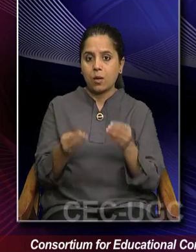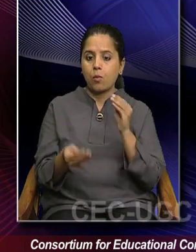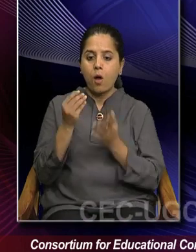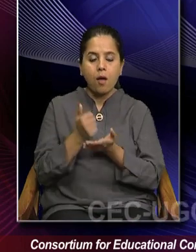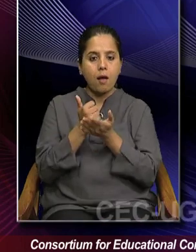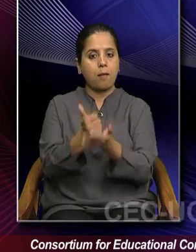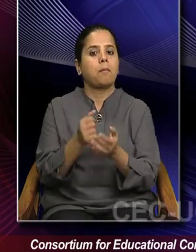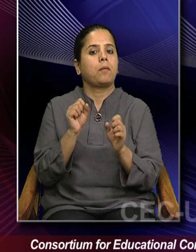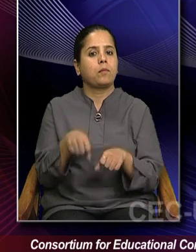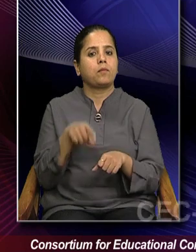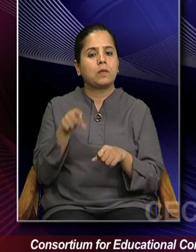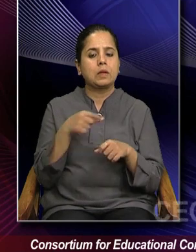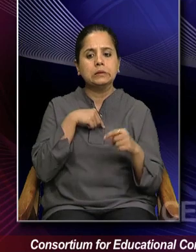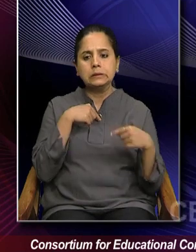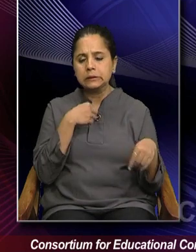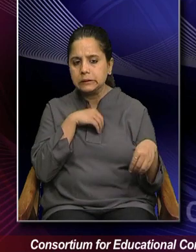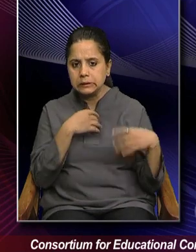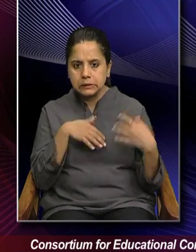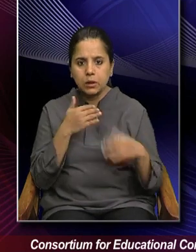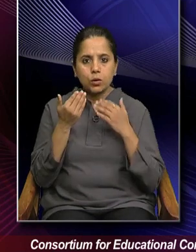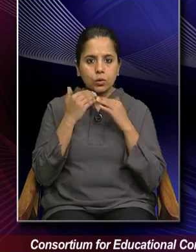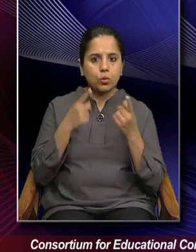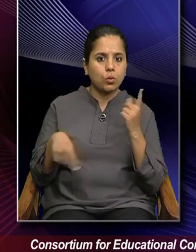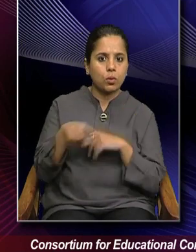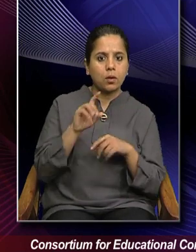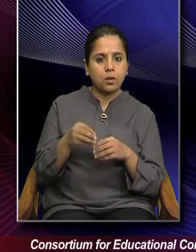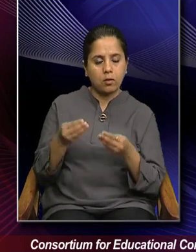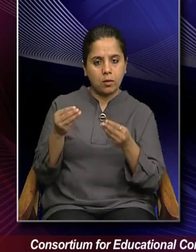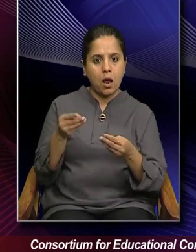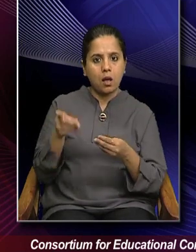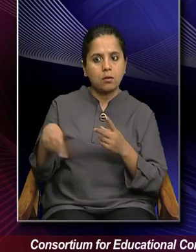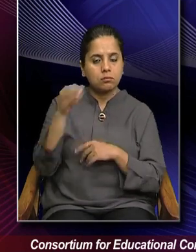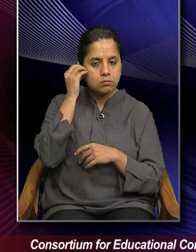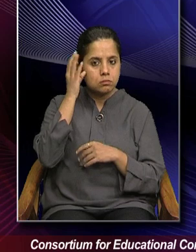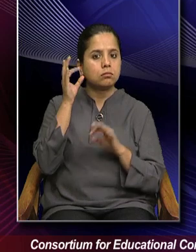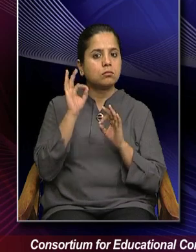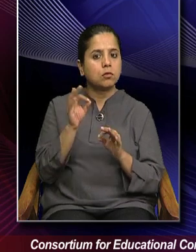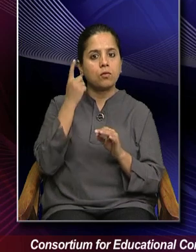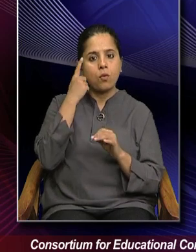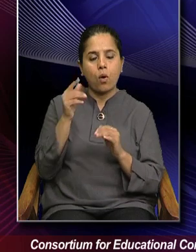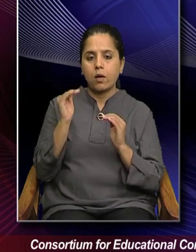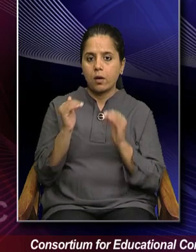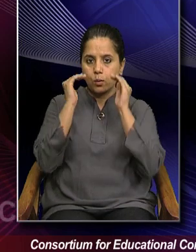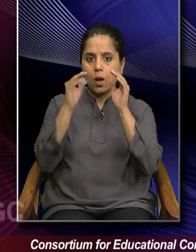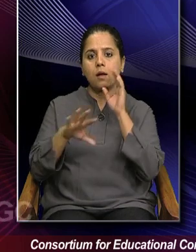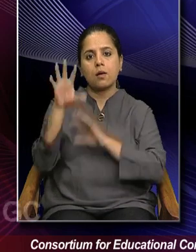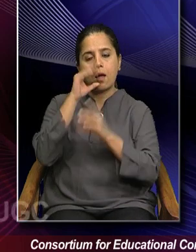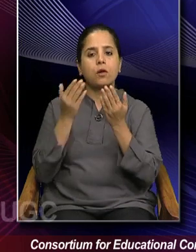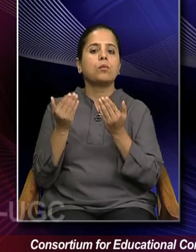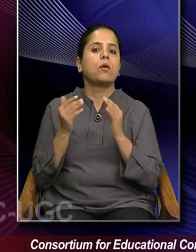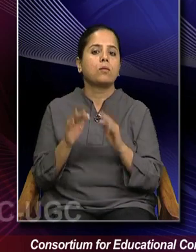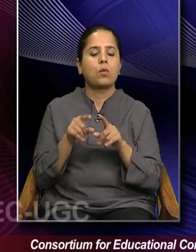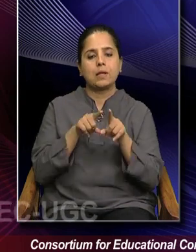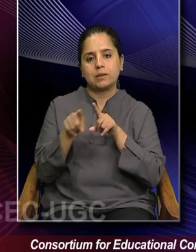help to struggling students and offer the enrichment for the advanced learners.